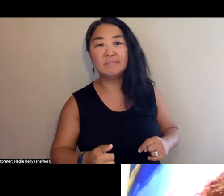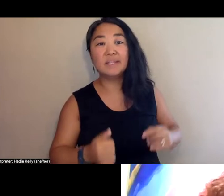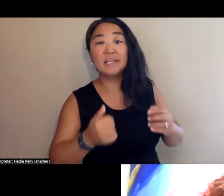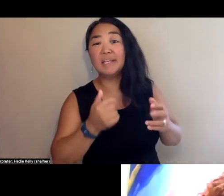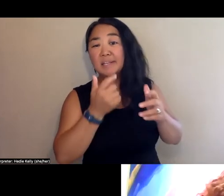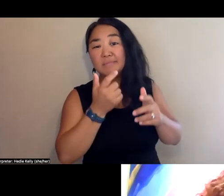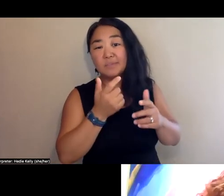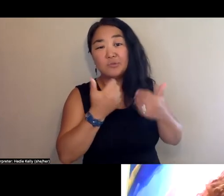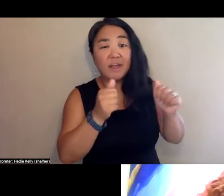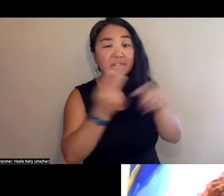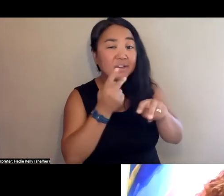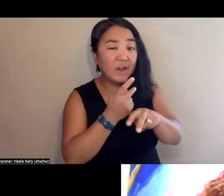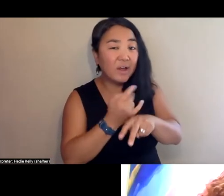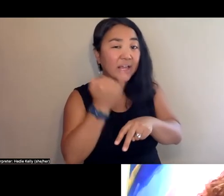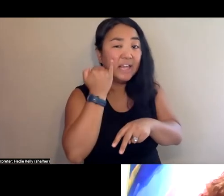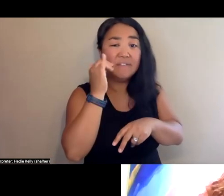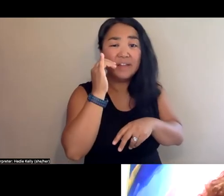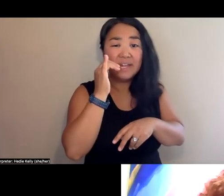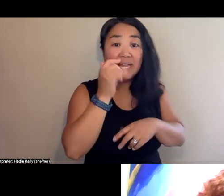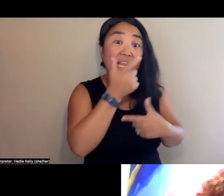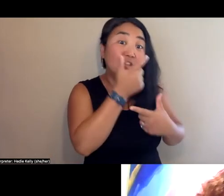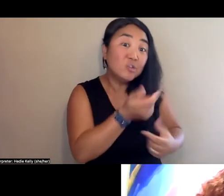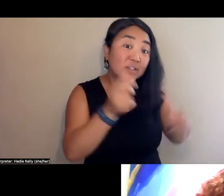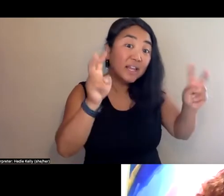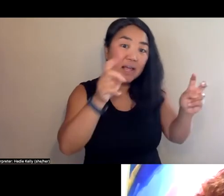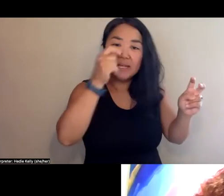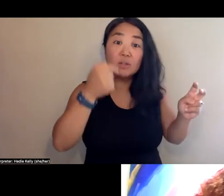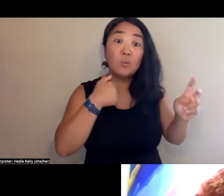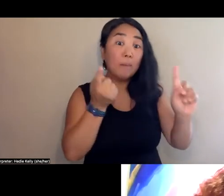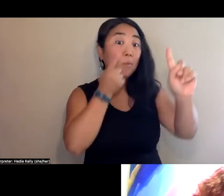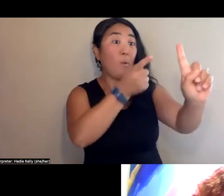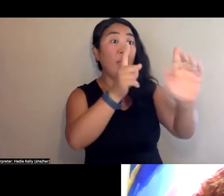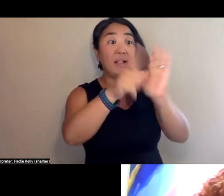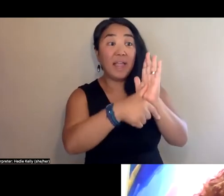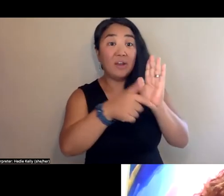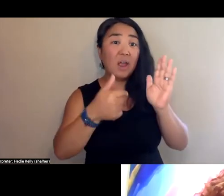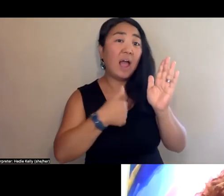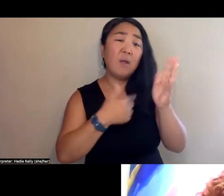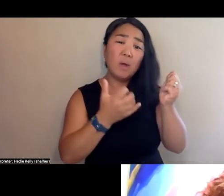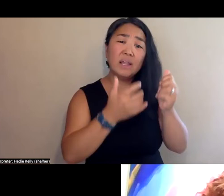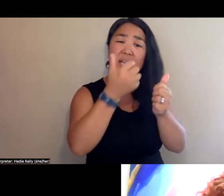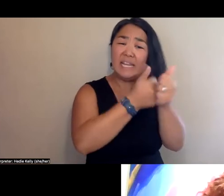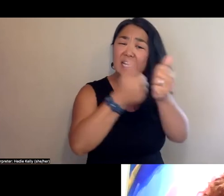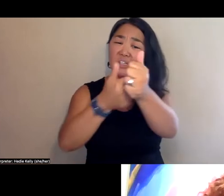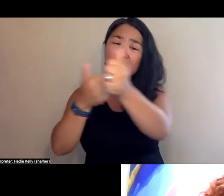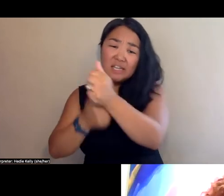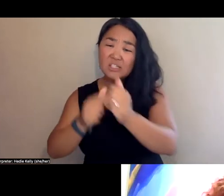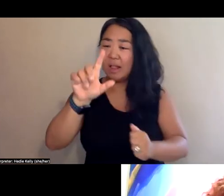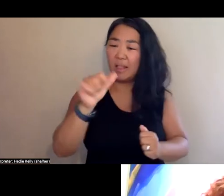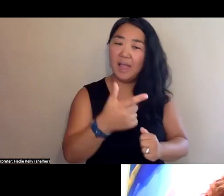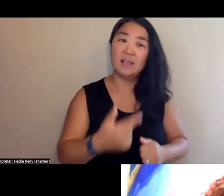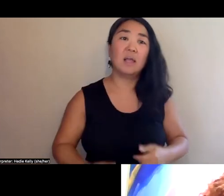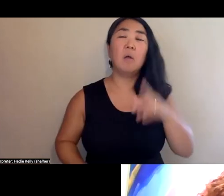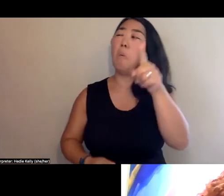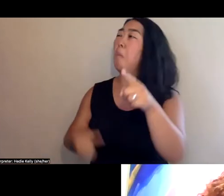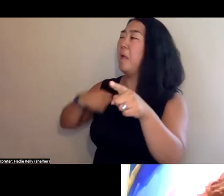because at some point I want to do a piece of every single leg. So I just signed up for two that will work. I think whatever works with your